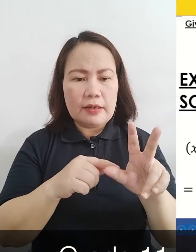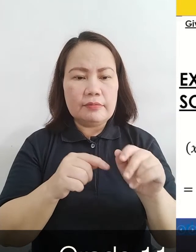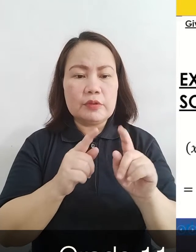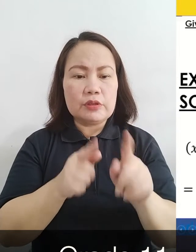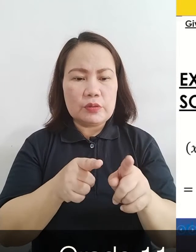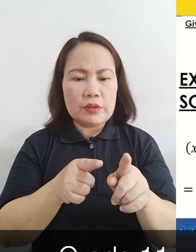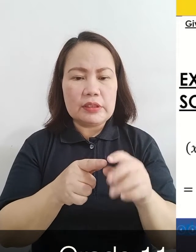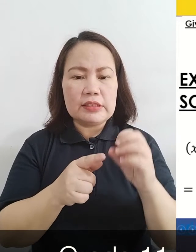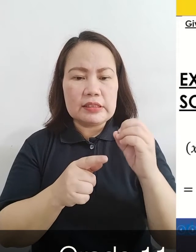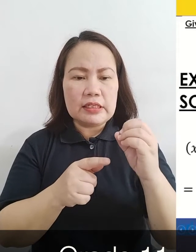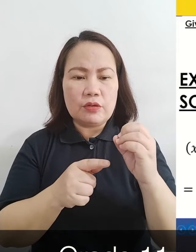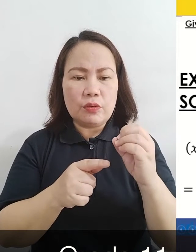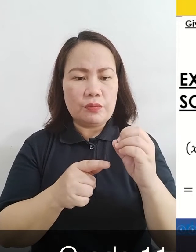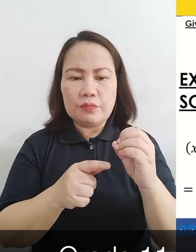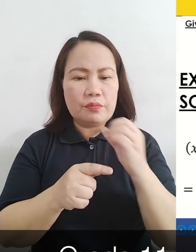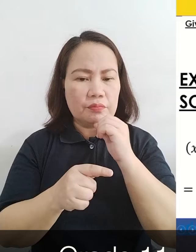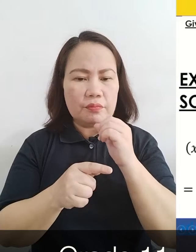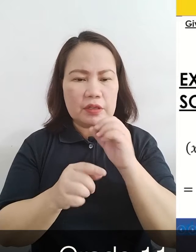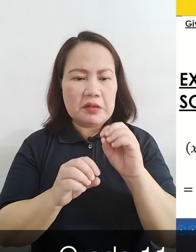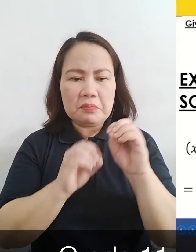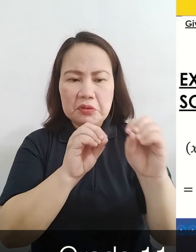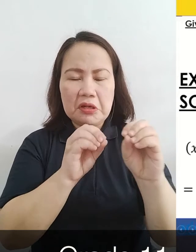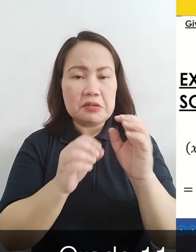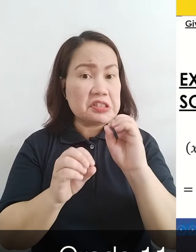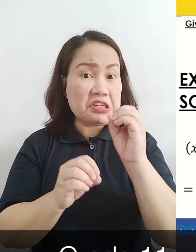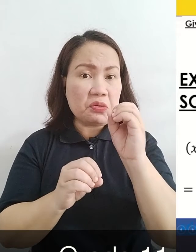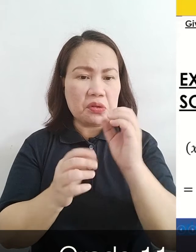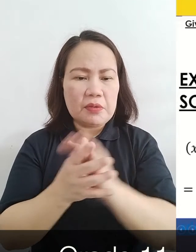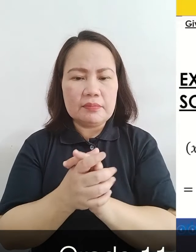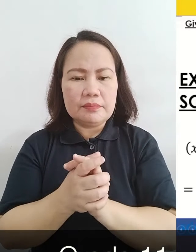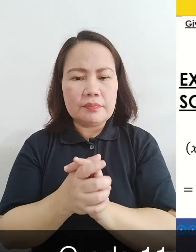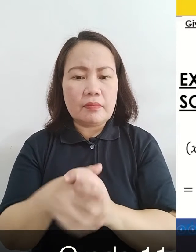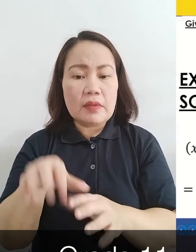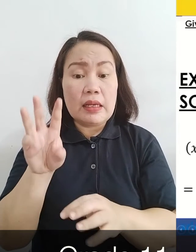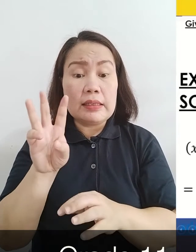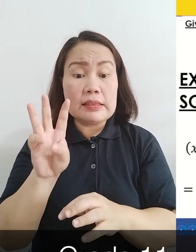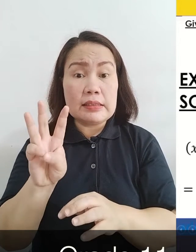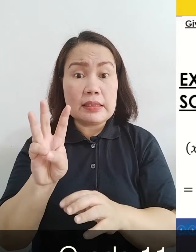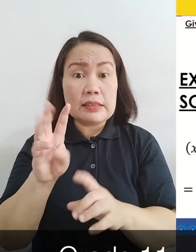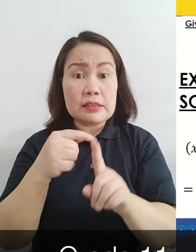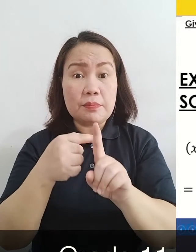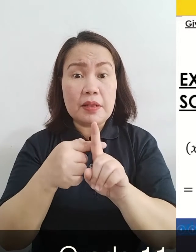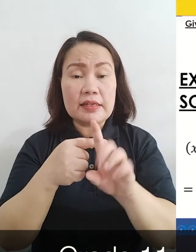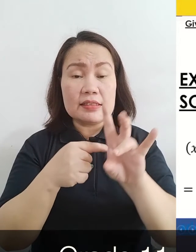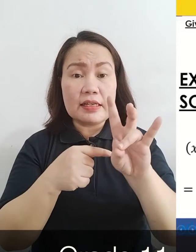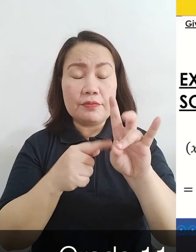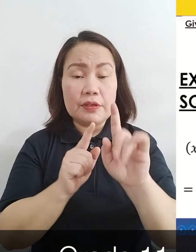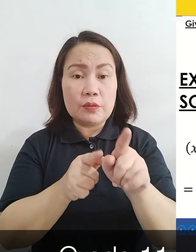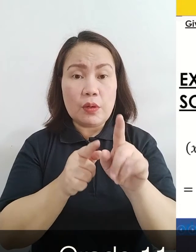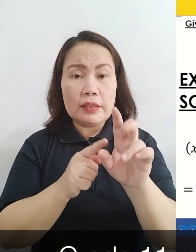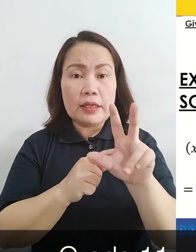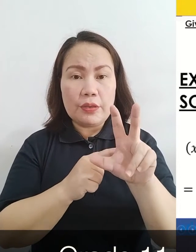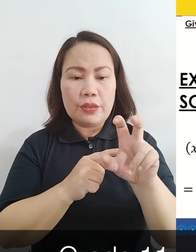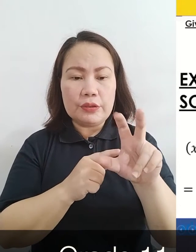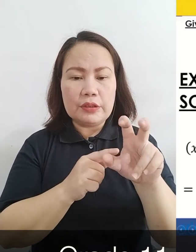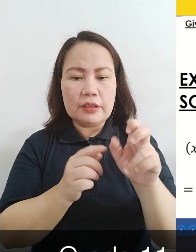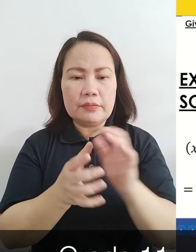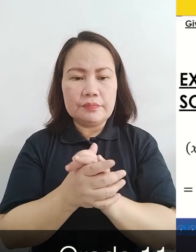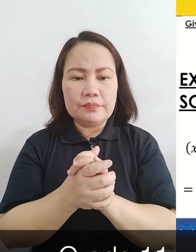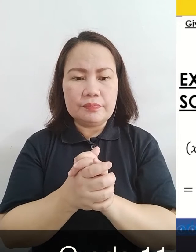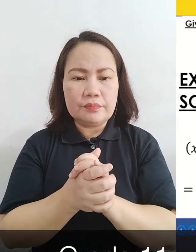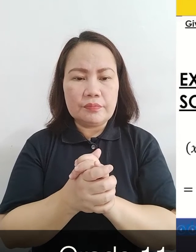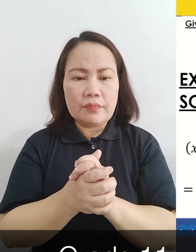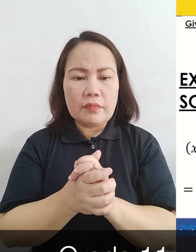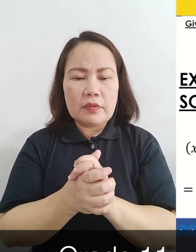na naula na. Ito na lang, 6 plus 7, 13. Ayaw natin na negative yung nasa